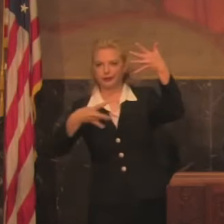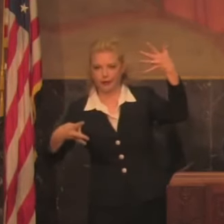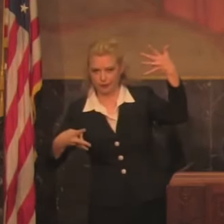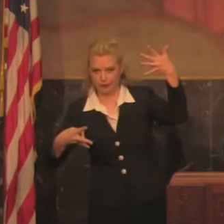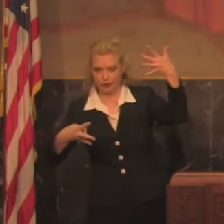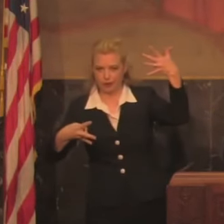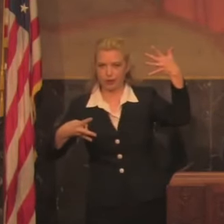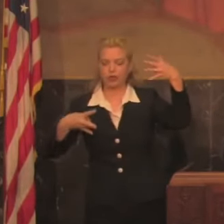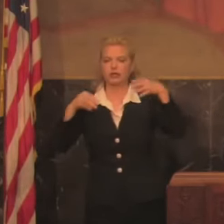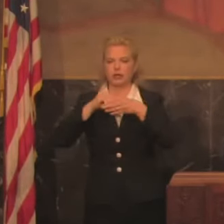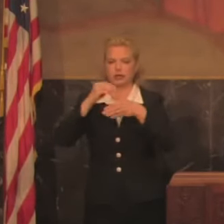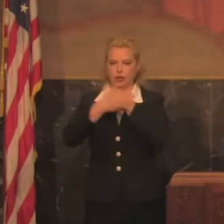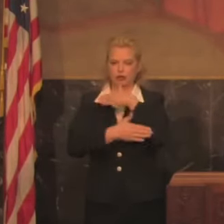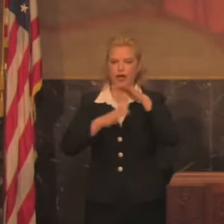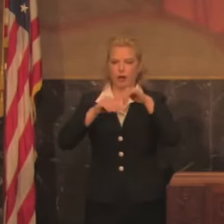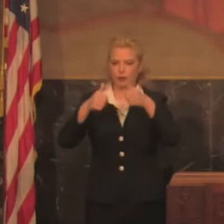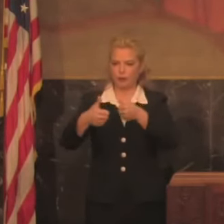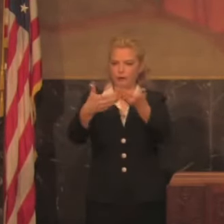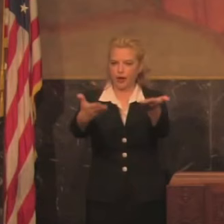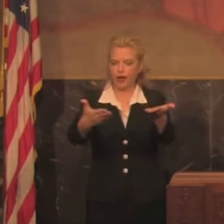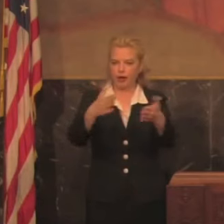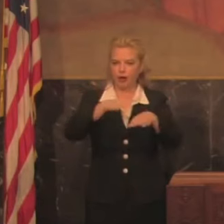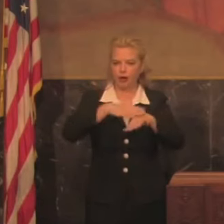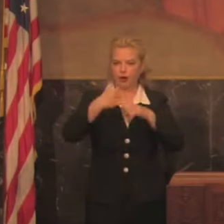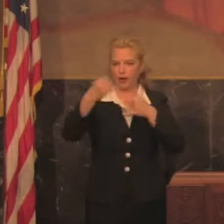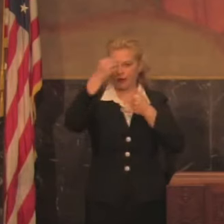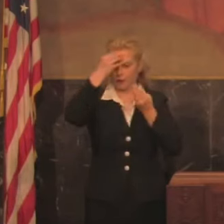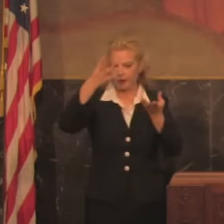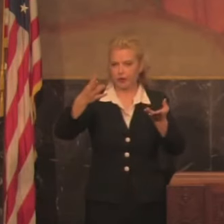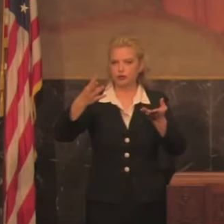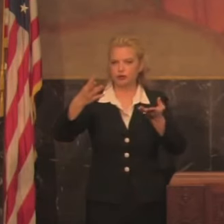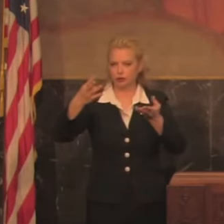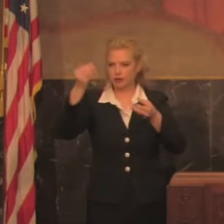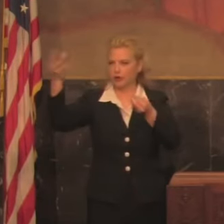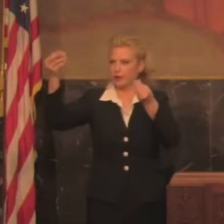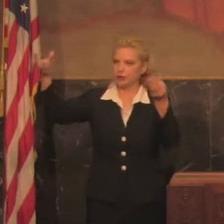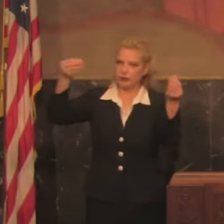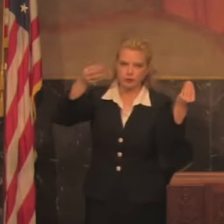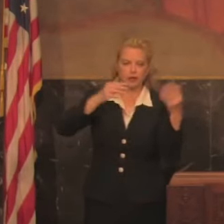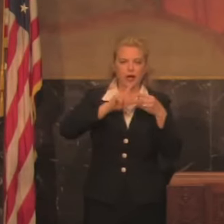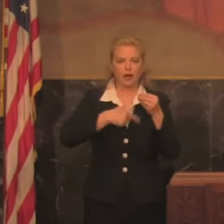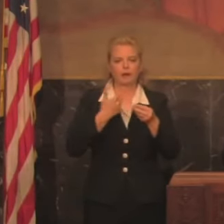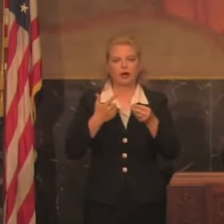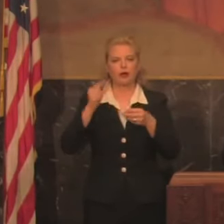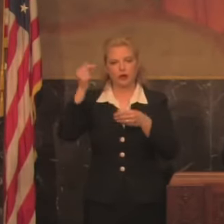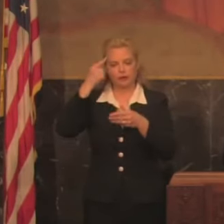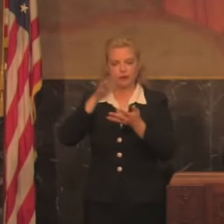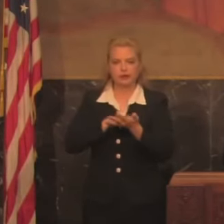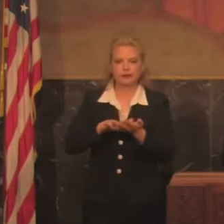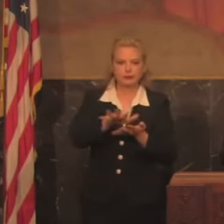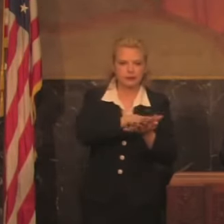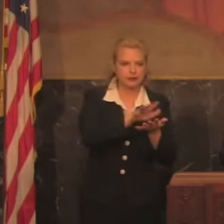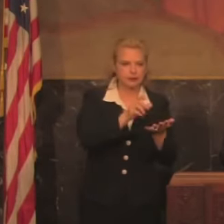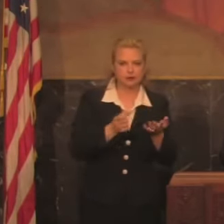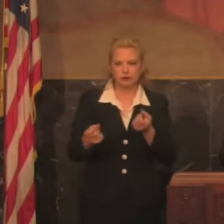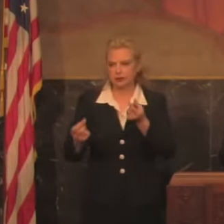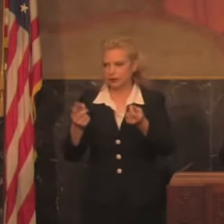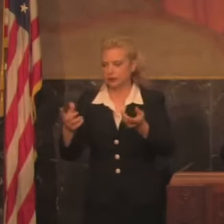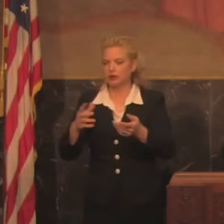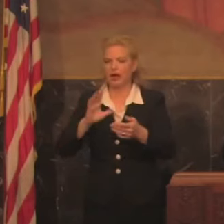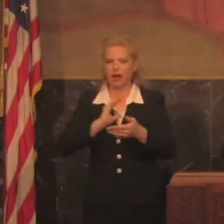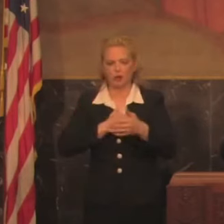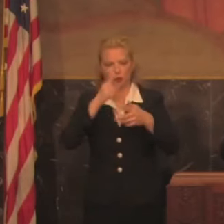we provide online access to information about government spending. Our goal is to make Louisiana number 1 in this